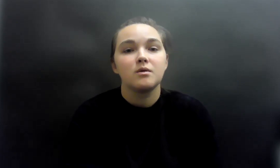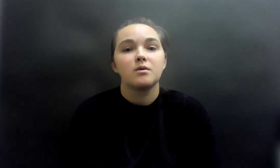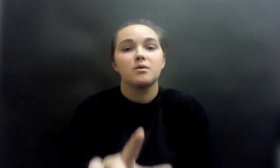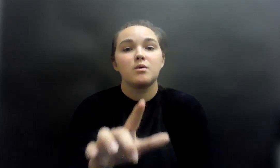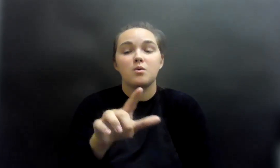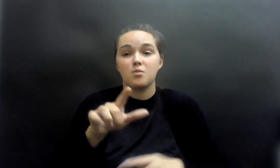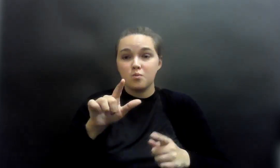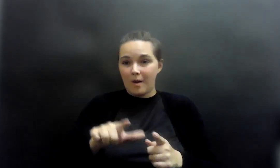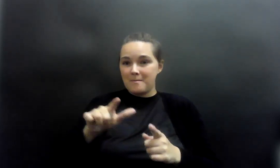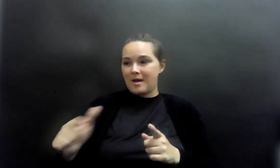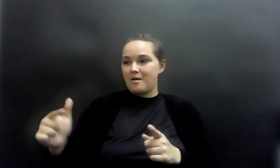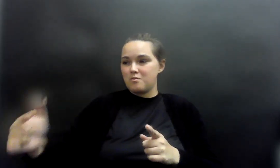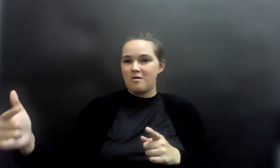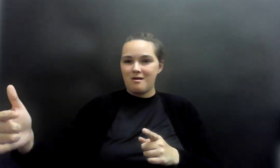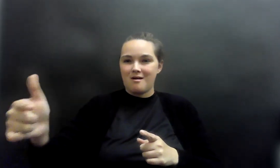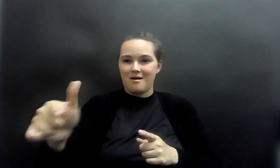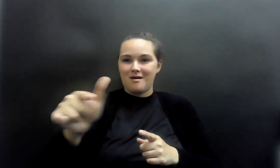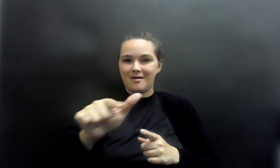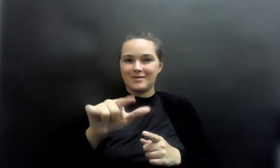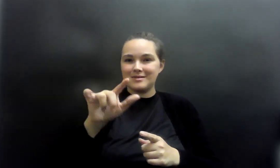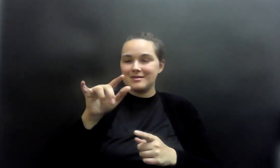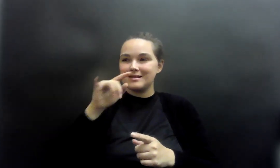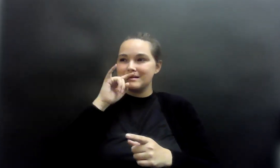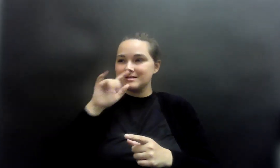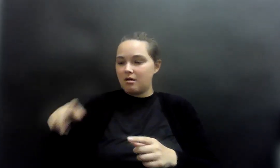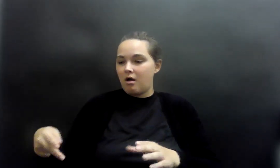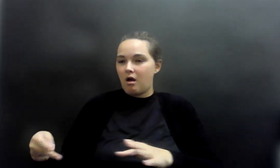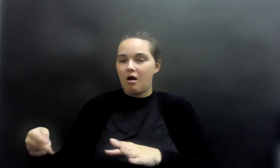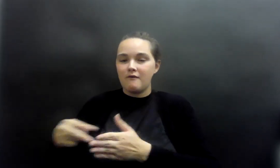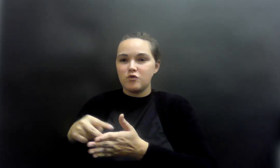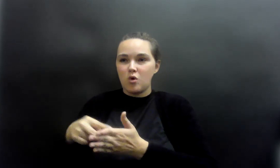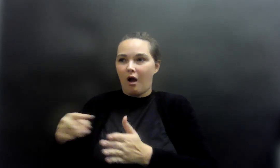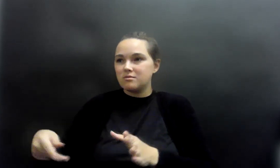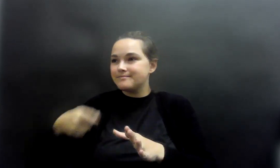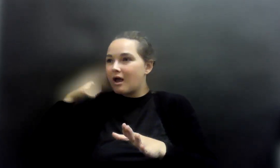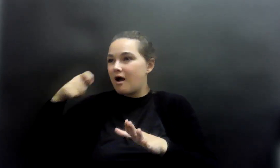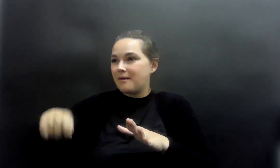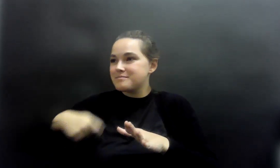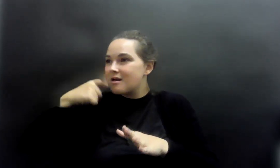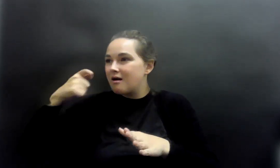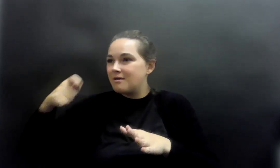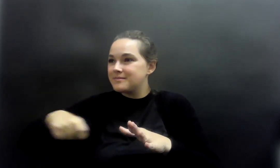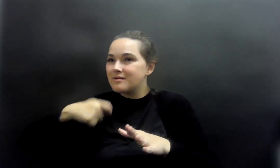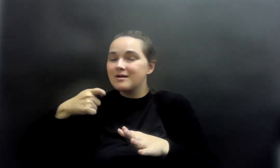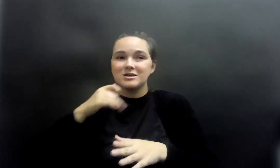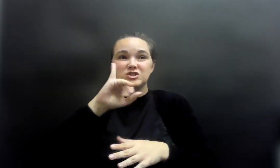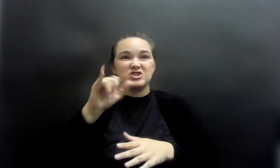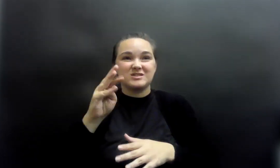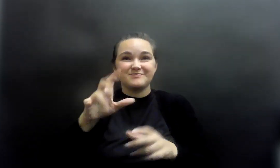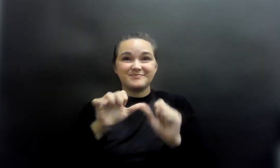But one by one, they picked up their forks and began to eat. James continued, I told him to come